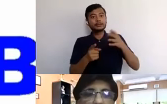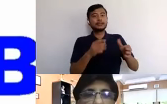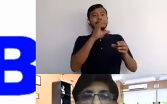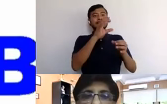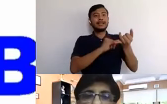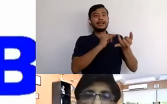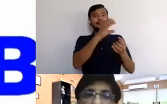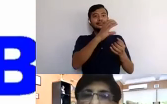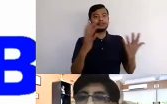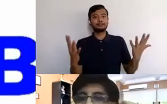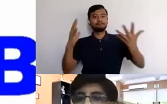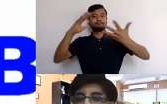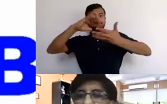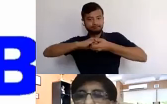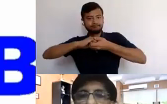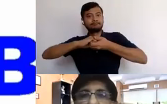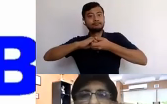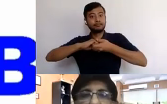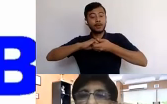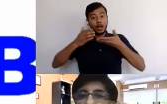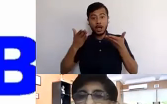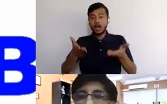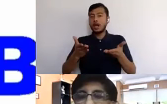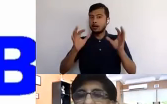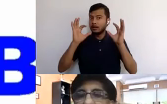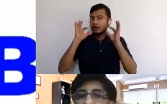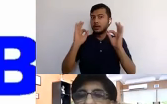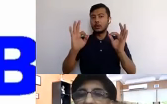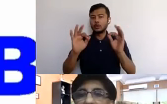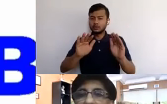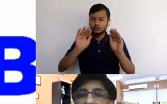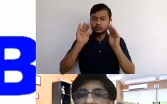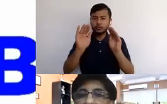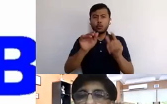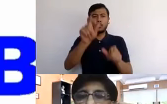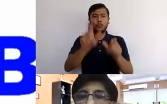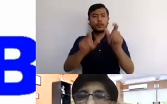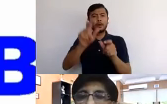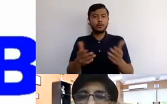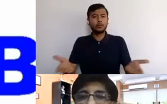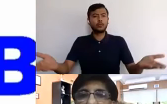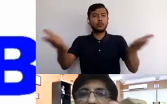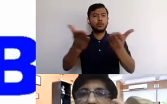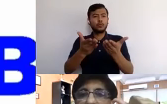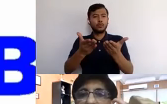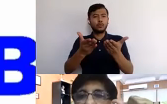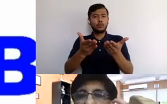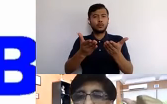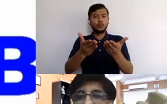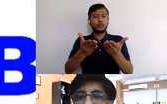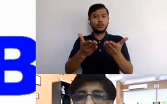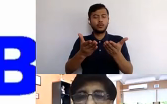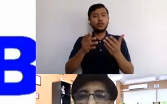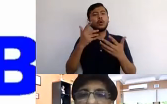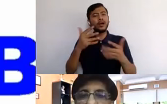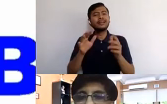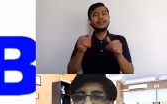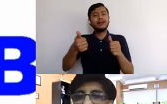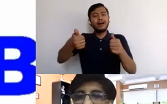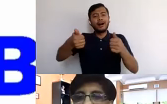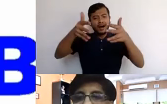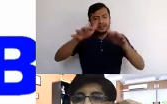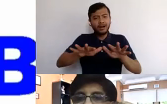scope in terms of providing, you know, the digital e-government services to each and every